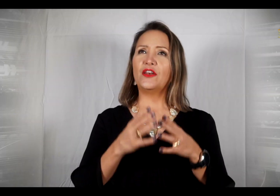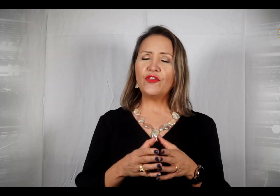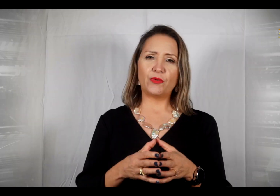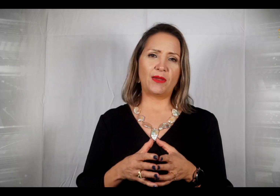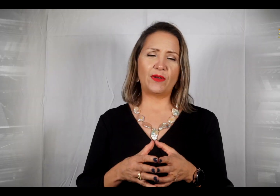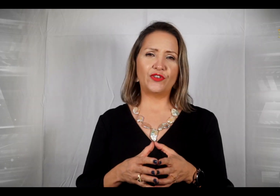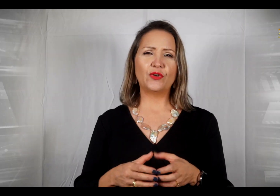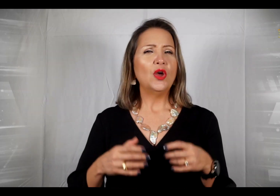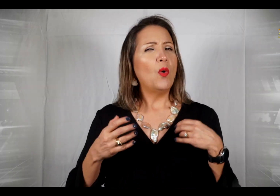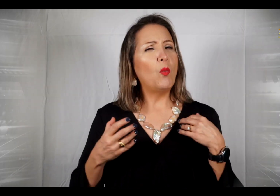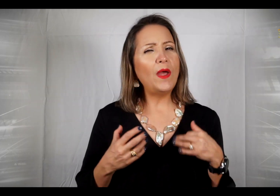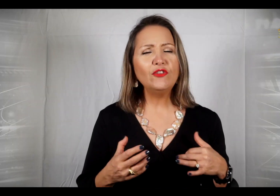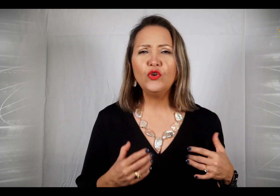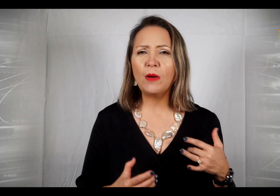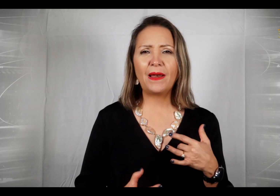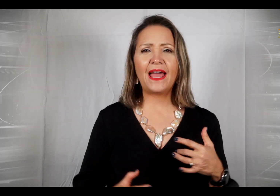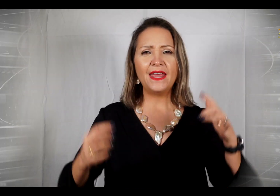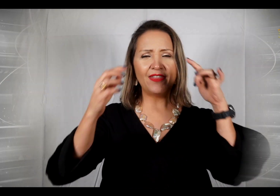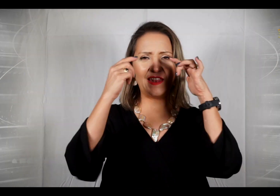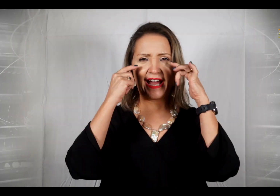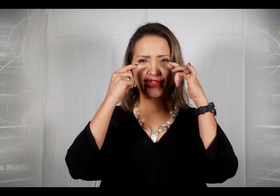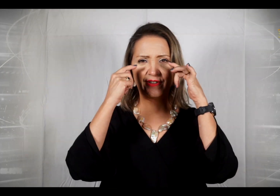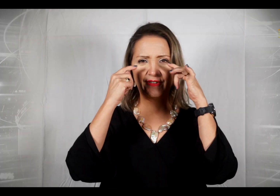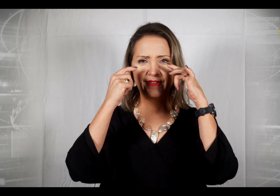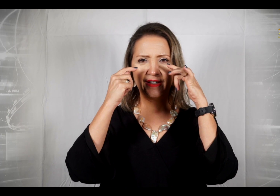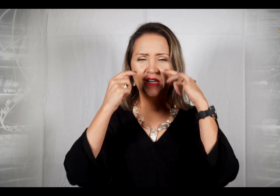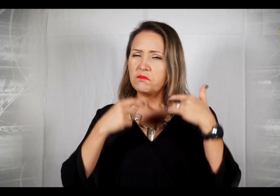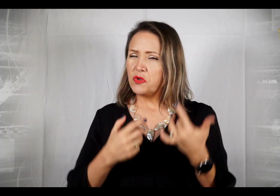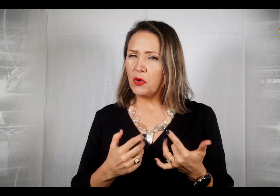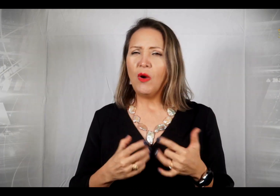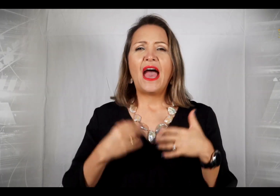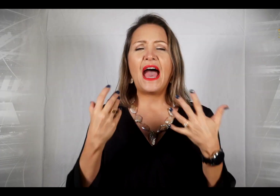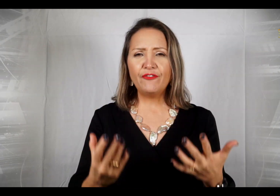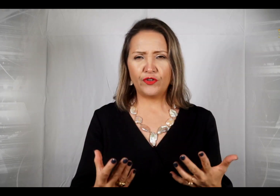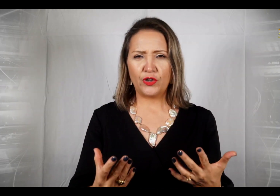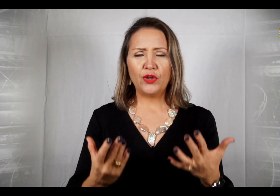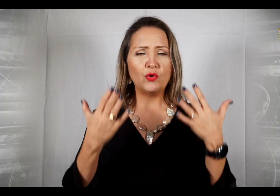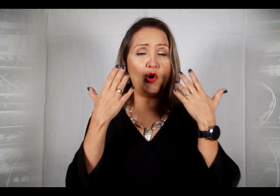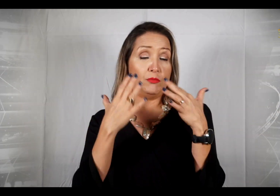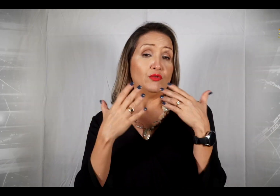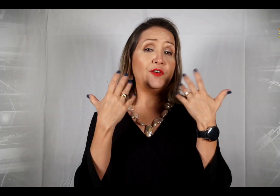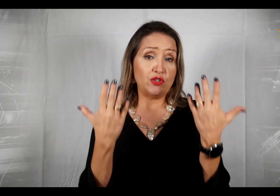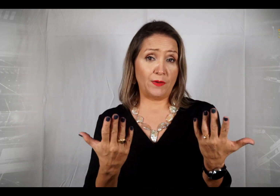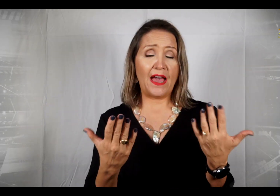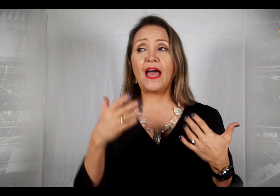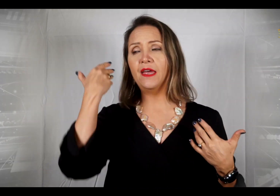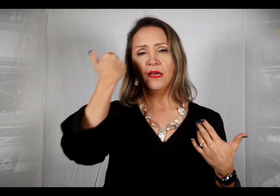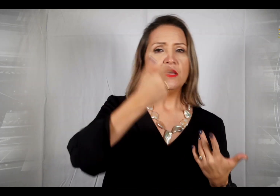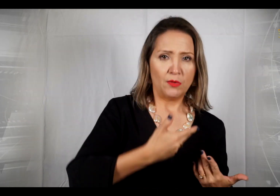Another great question. When do you apply the lashes? After you almost finish with the eye,